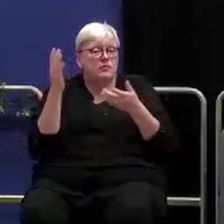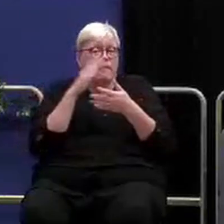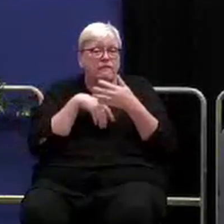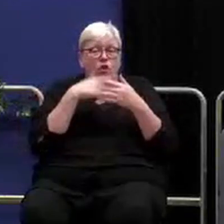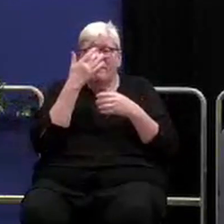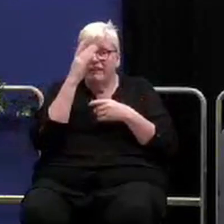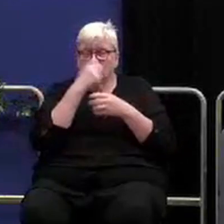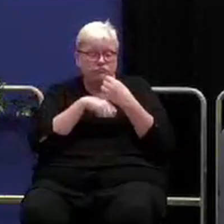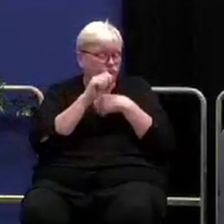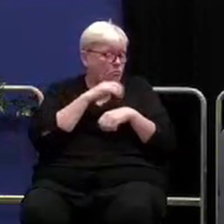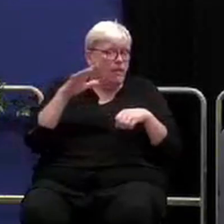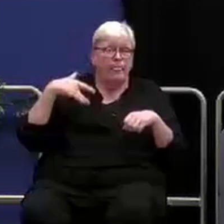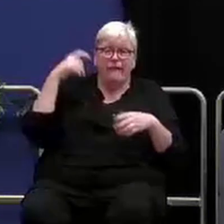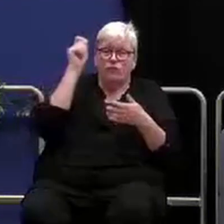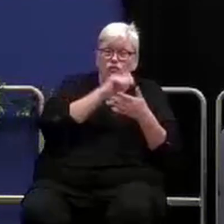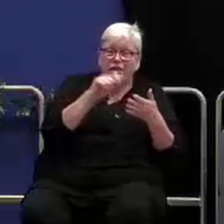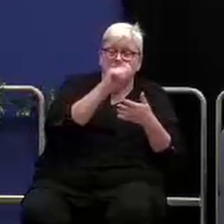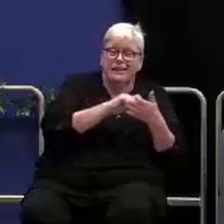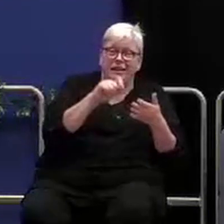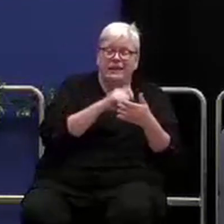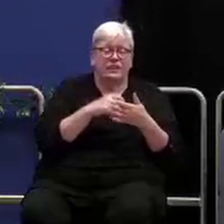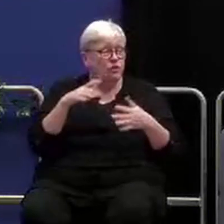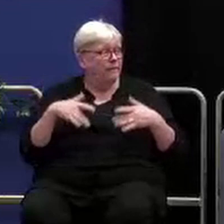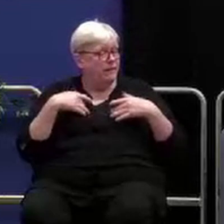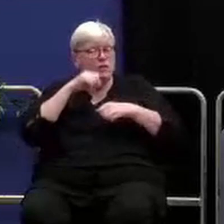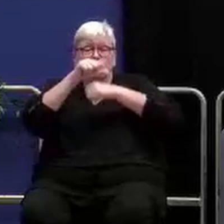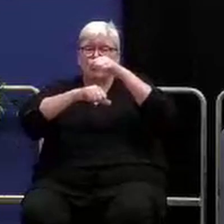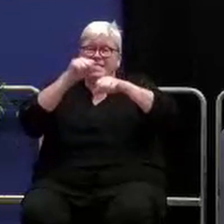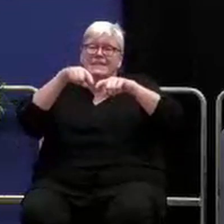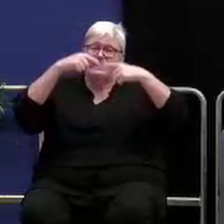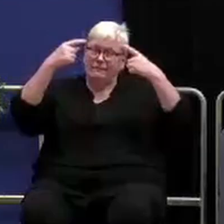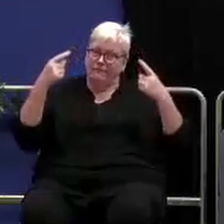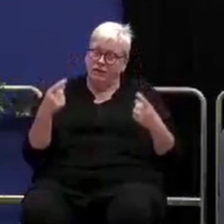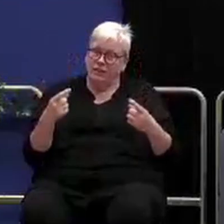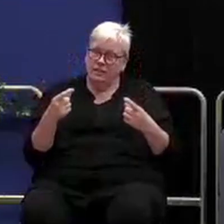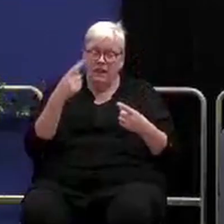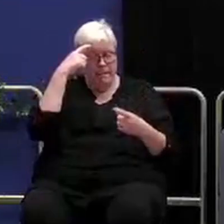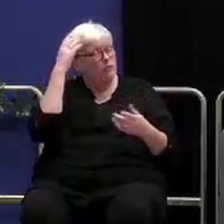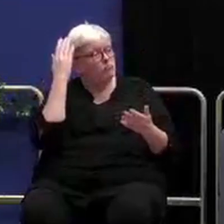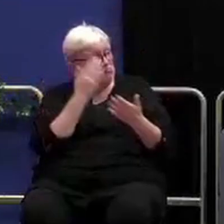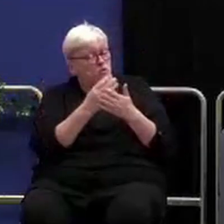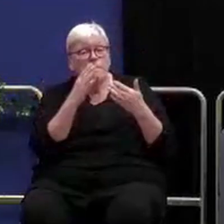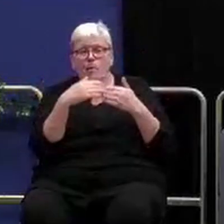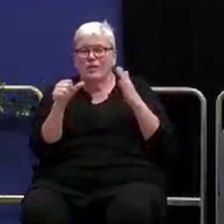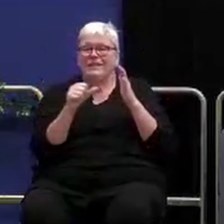life writing. Did you find the writing process really different? I'd imagine it would. Was it more